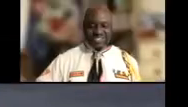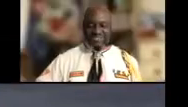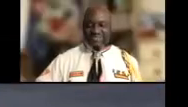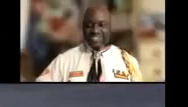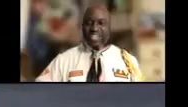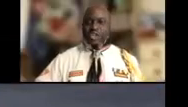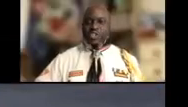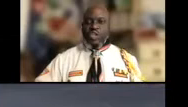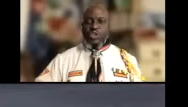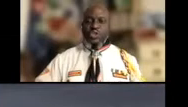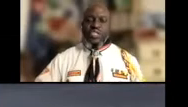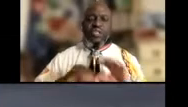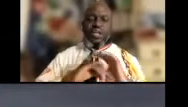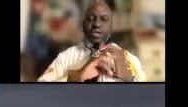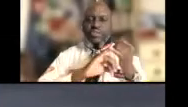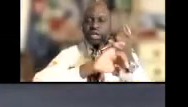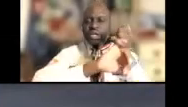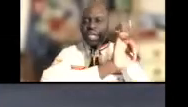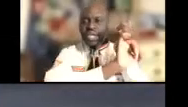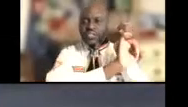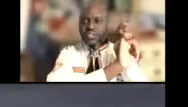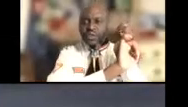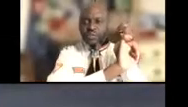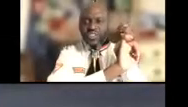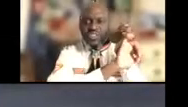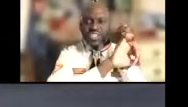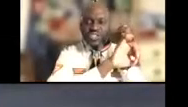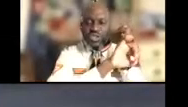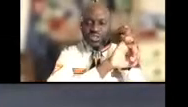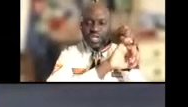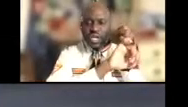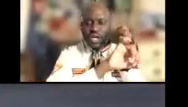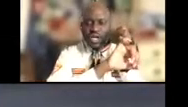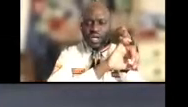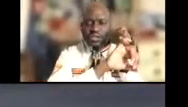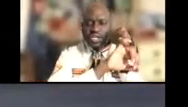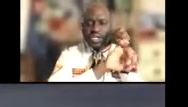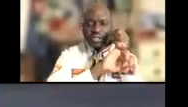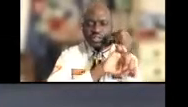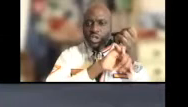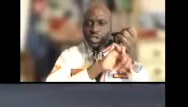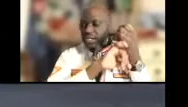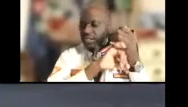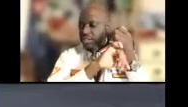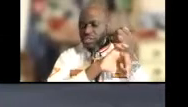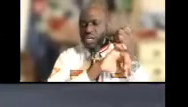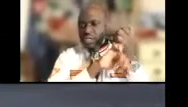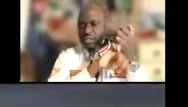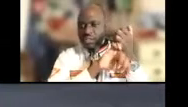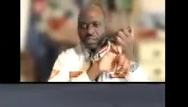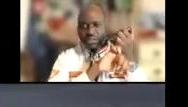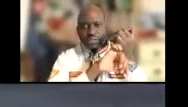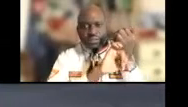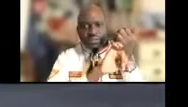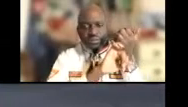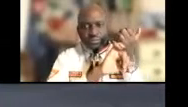you. So Well you said done. the S is from different districts in England. So what is it in Scotland?